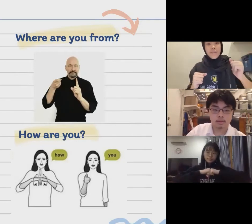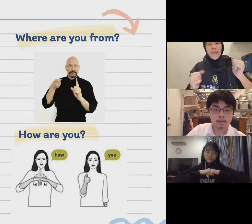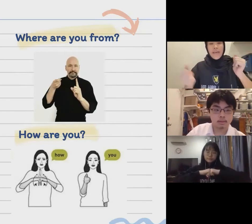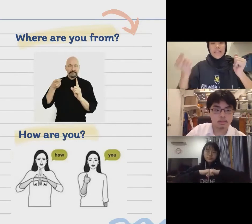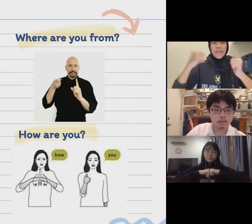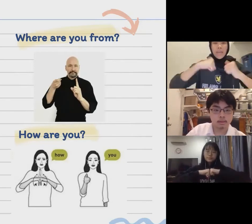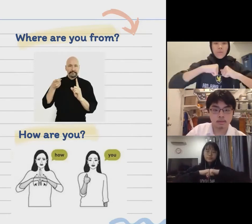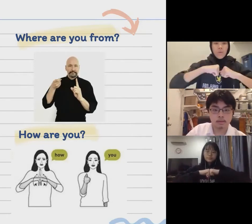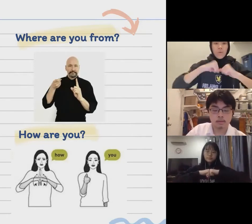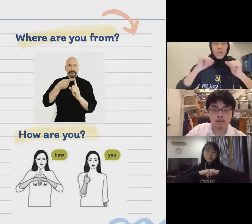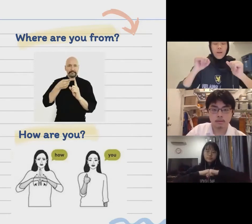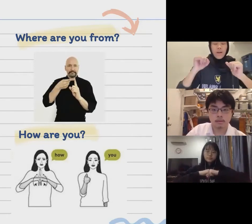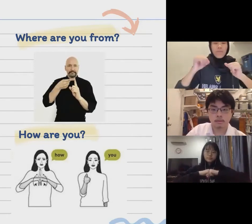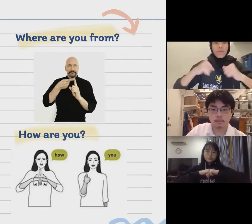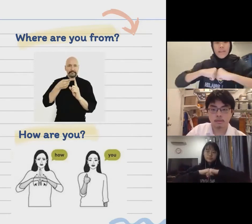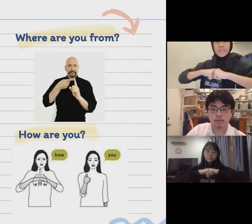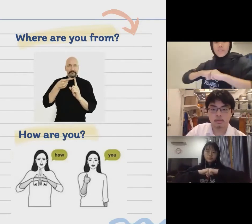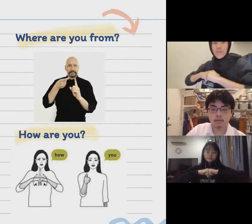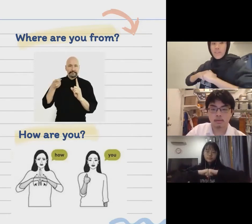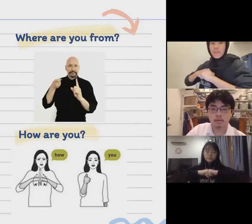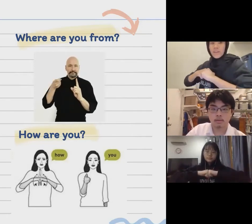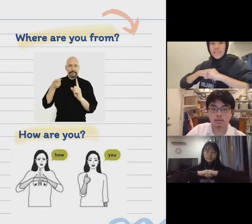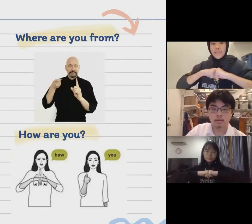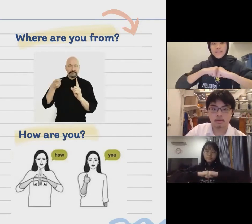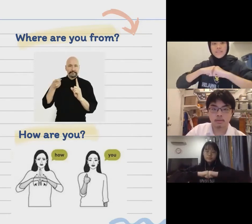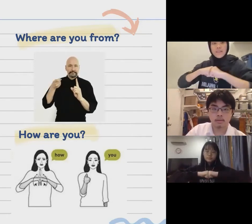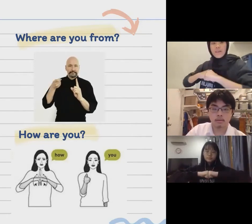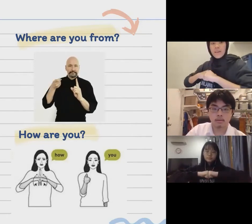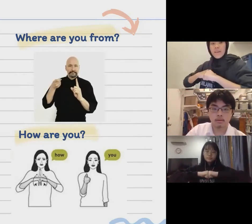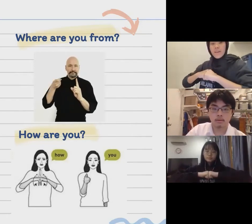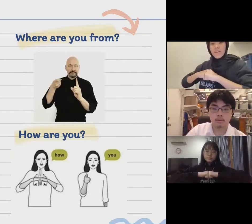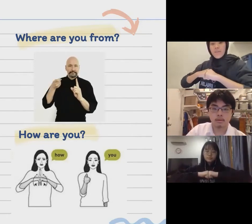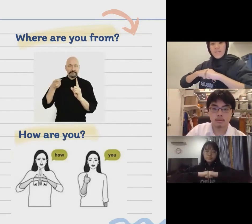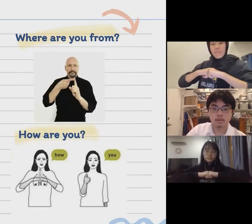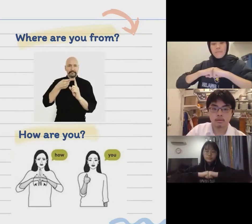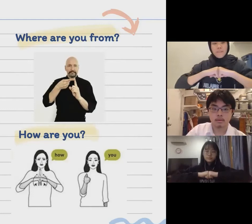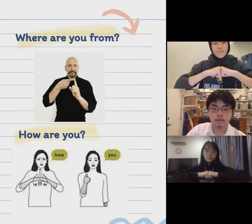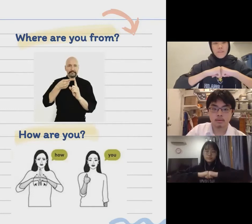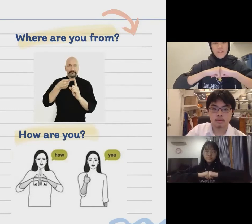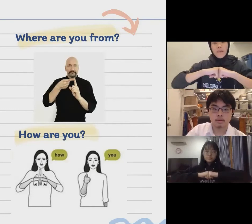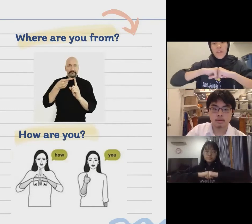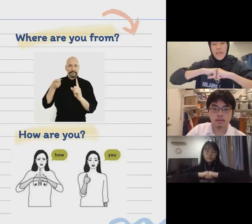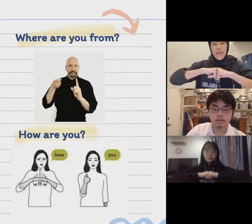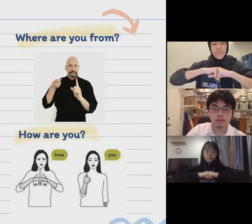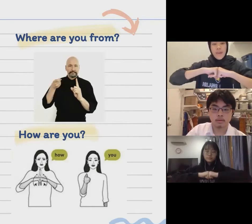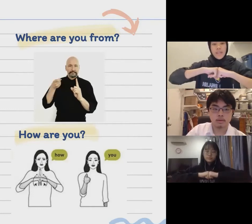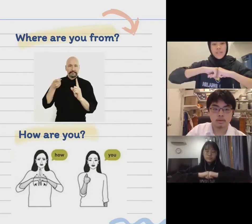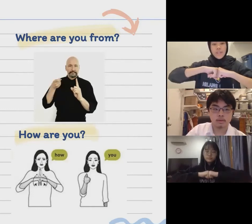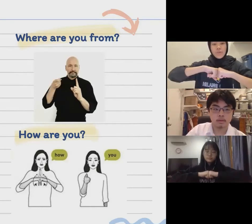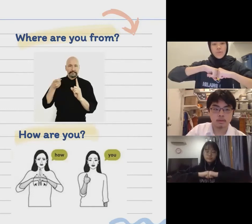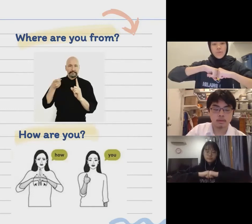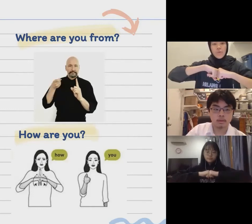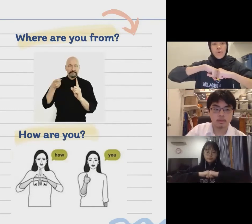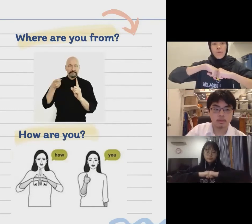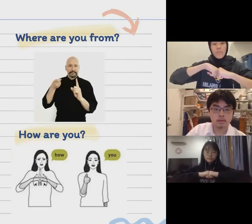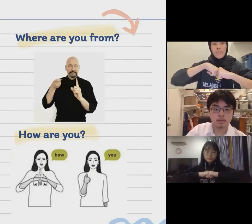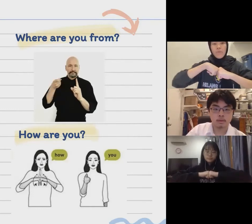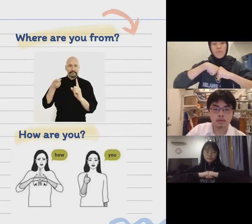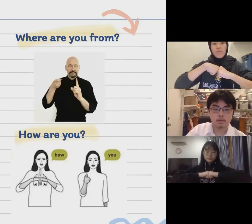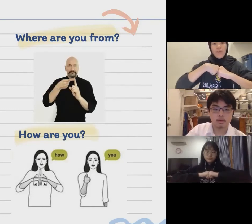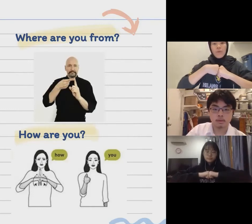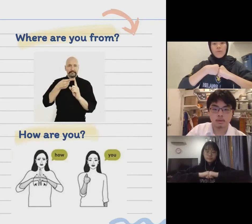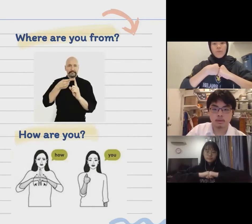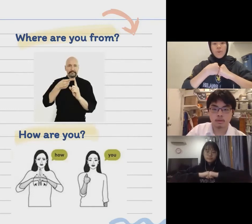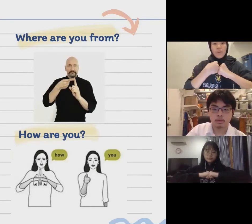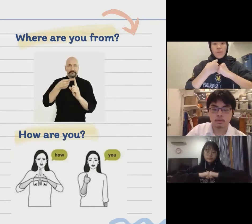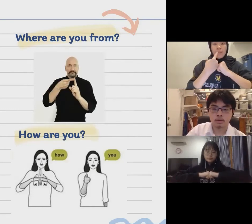left hand and your right hand together like this, together, and then you move